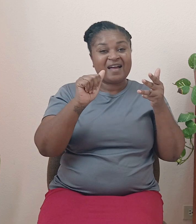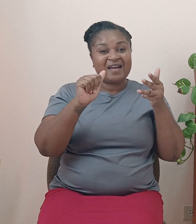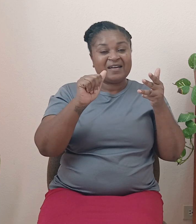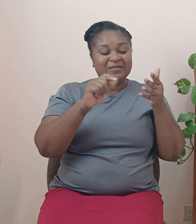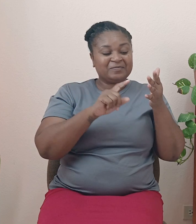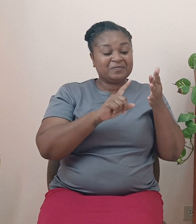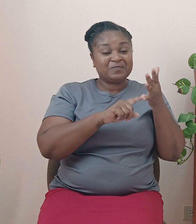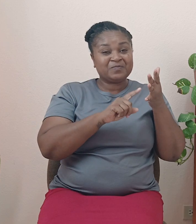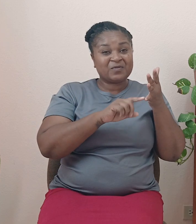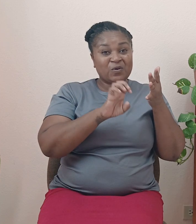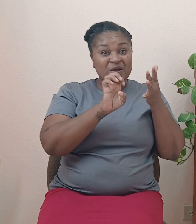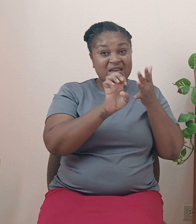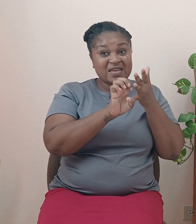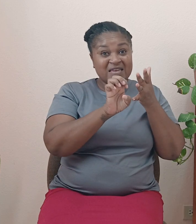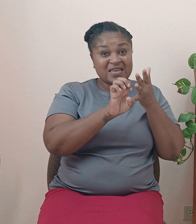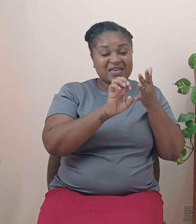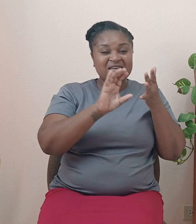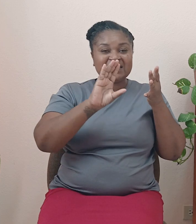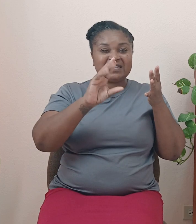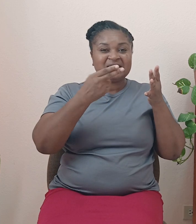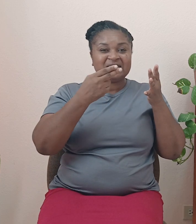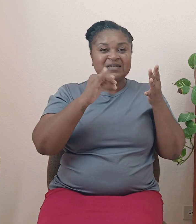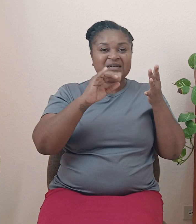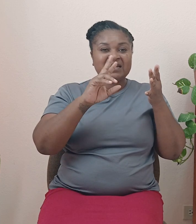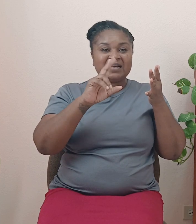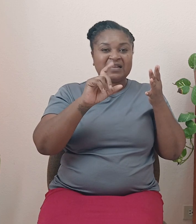E. Chilion?